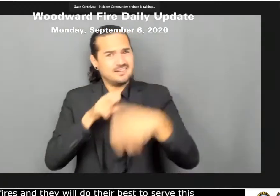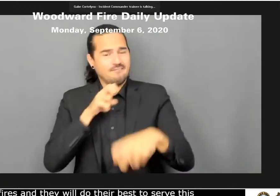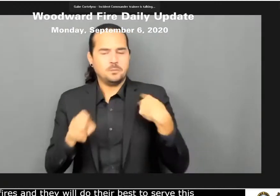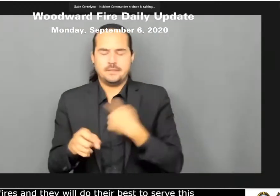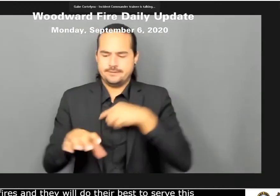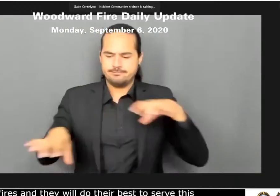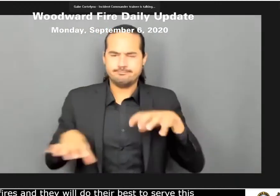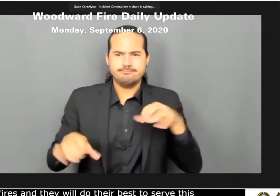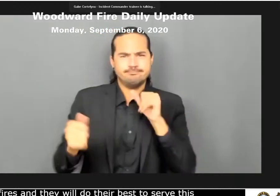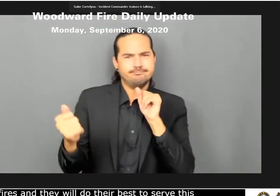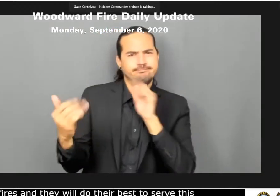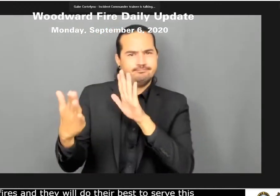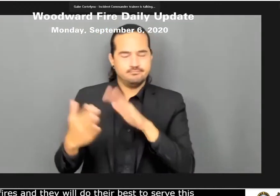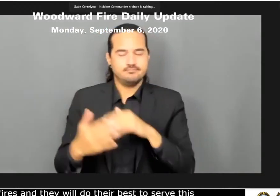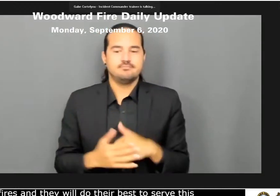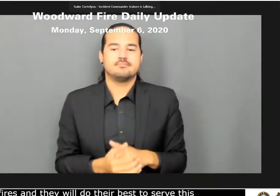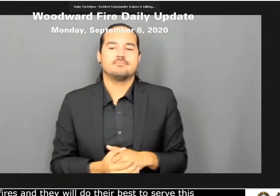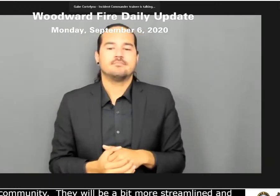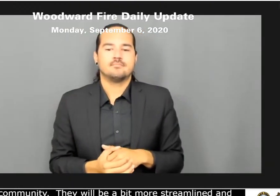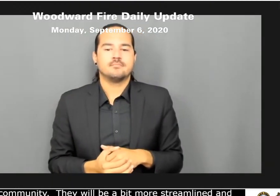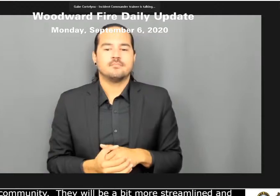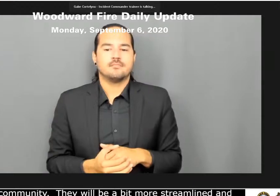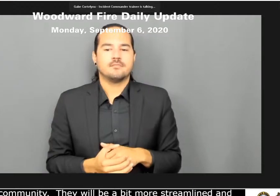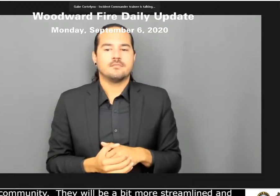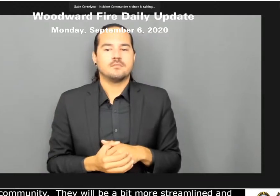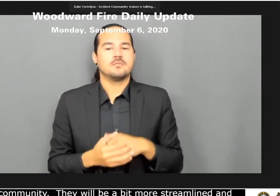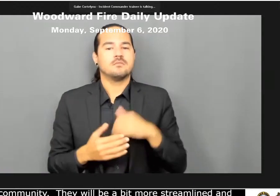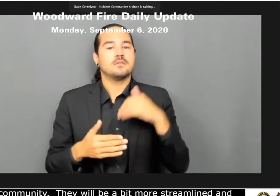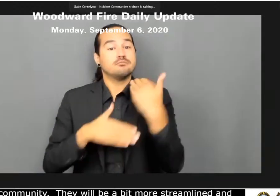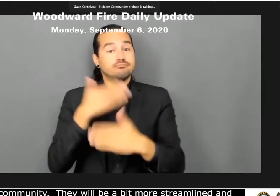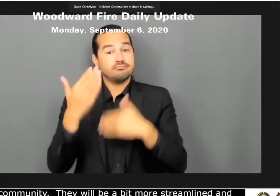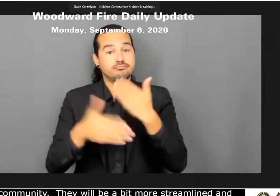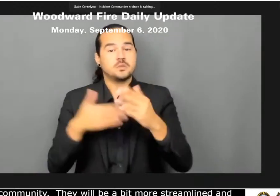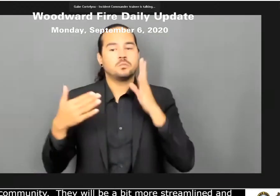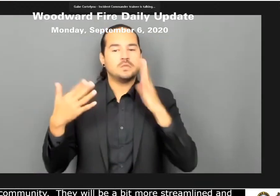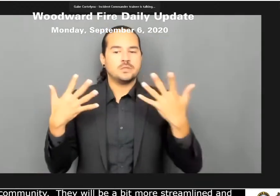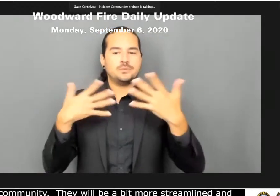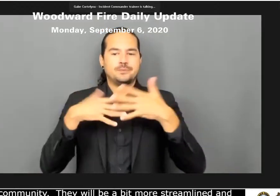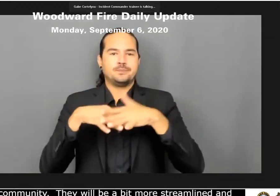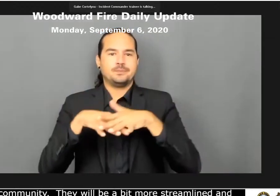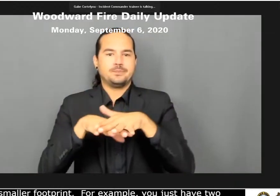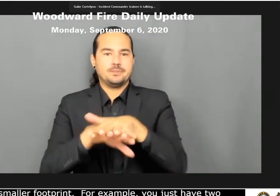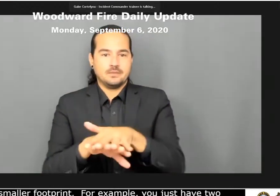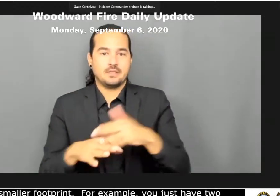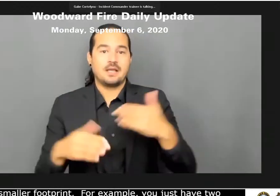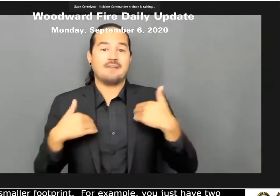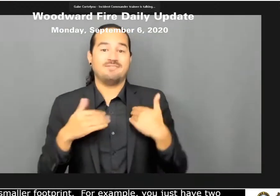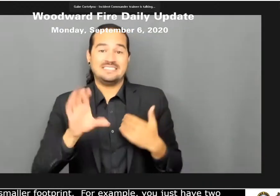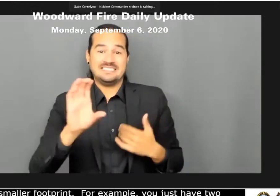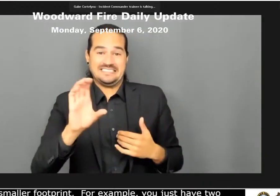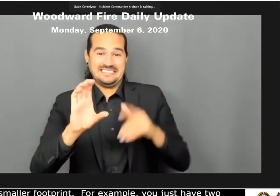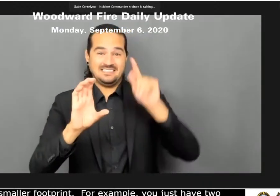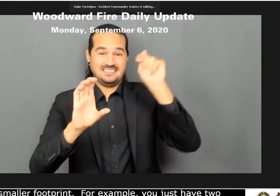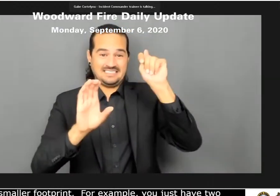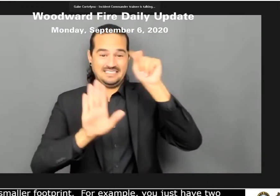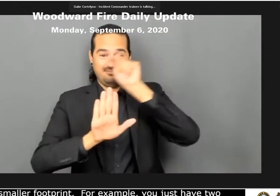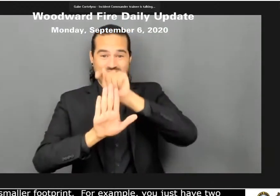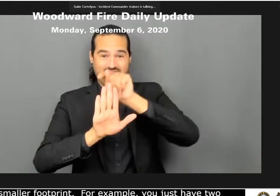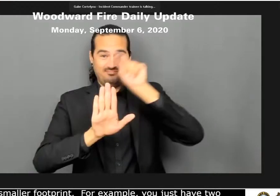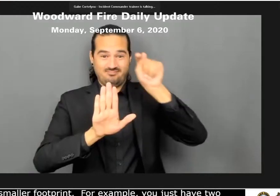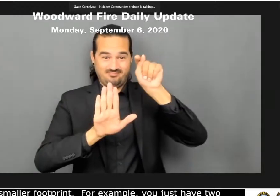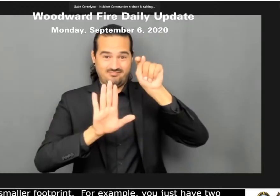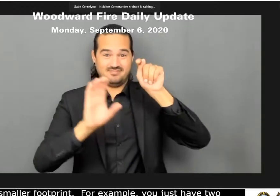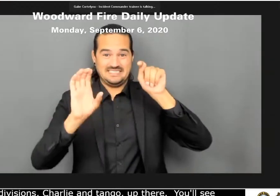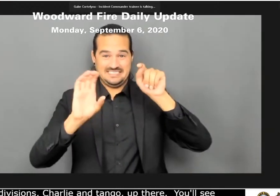for example, we just have 2 divisions, Charlie and Tango up there, but you'll see some resources out there a bit more closer to the fire.